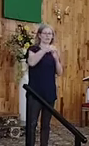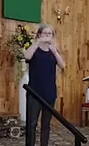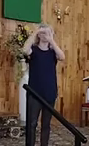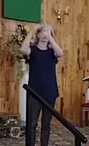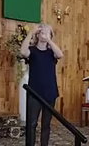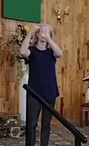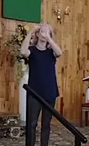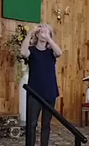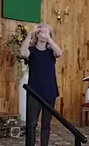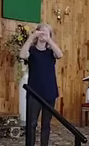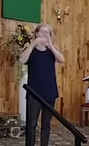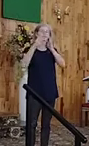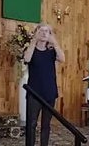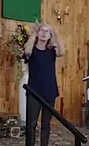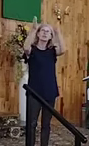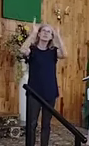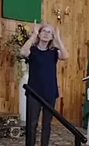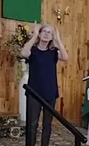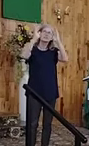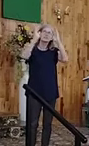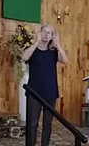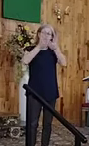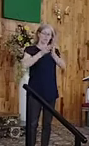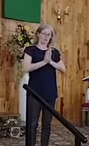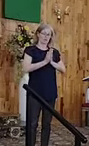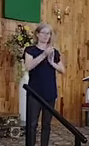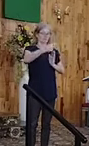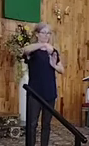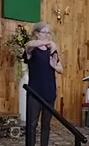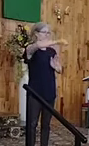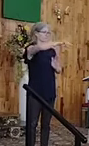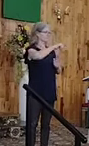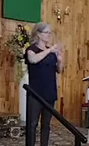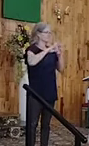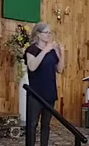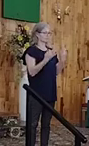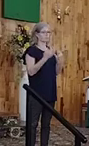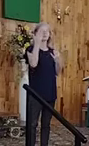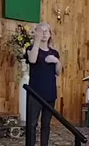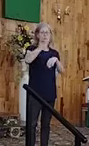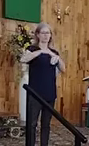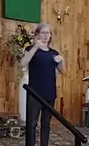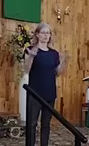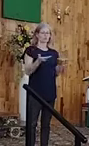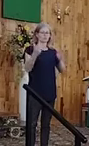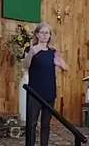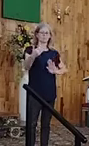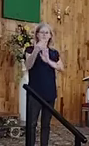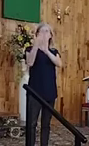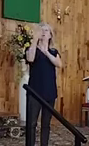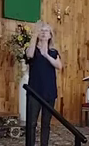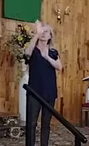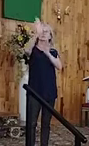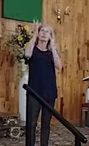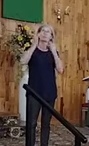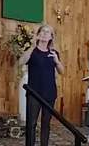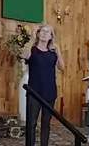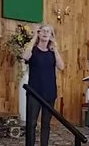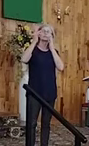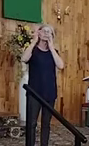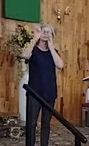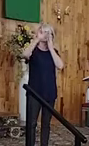own. Listen graciously to the prayers of this family whom you have summoned here before you. In your compassion,